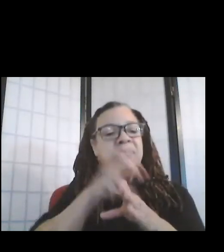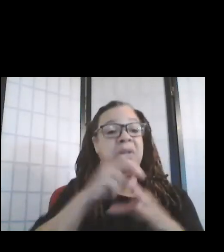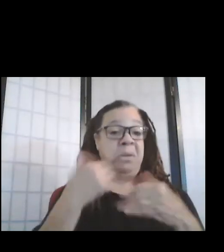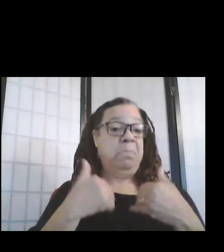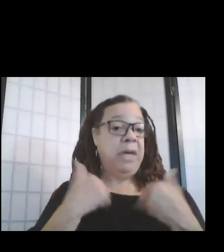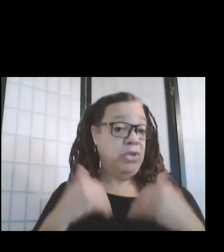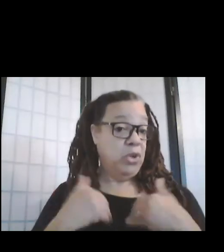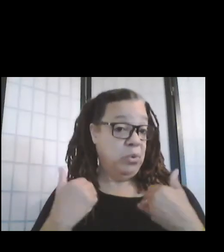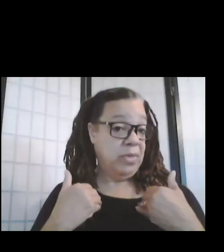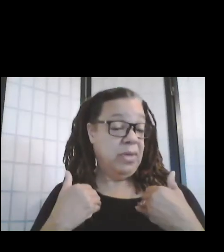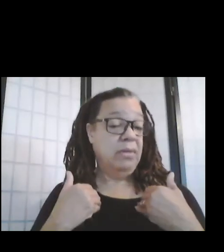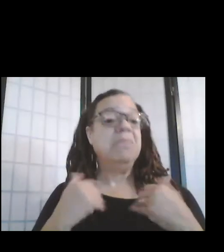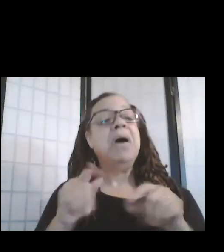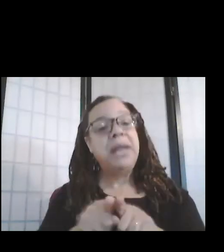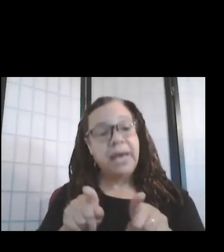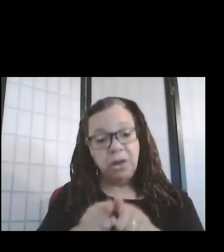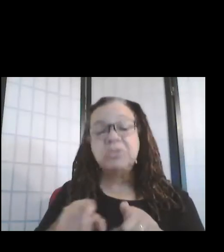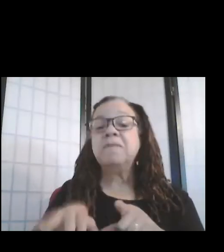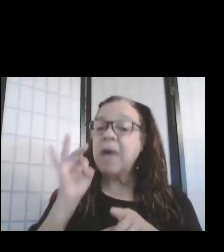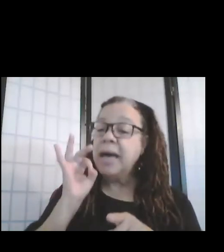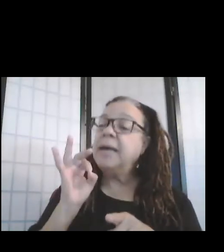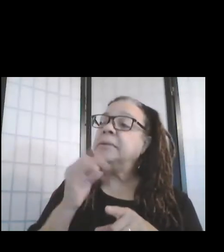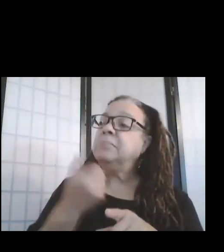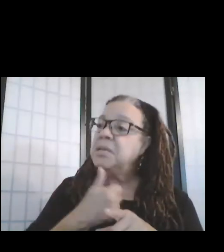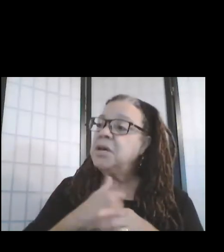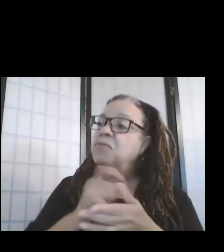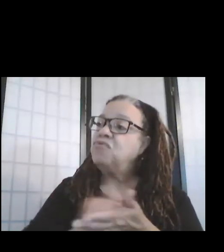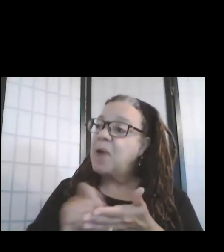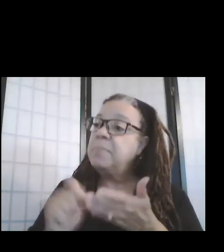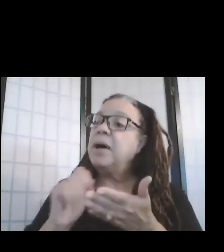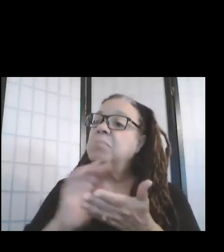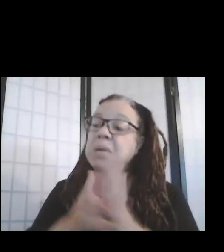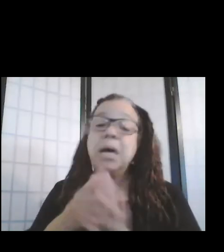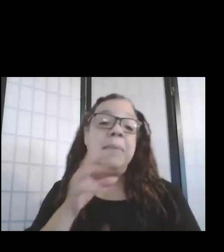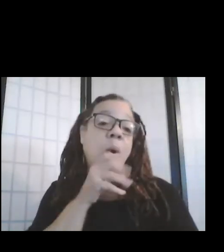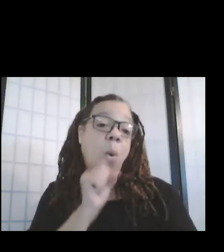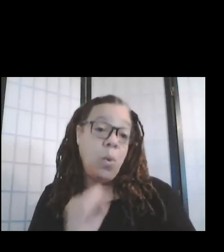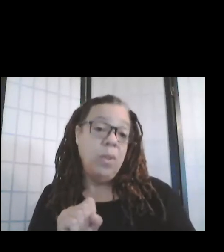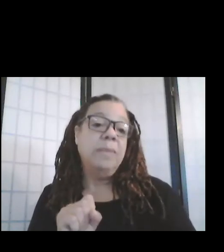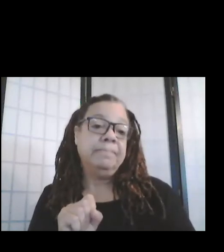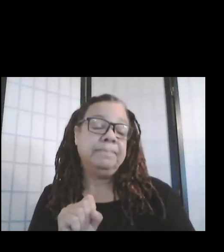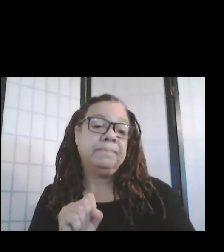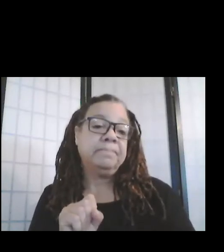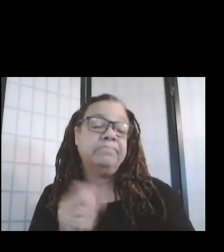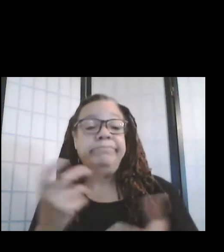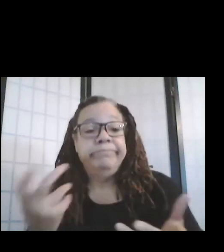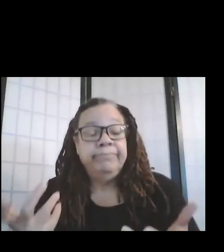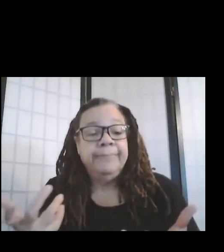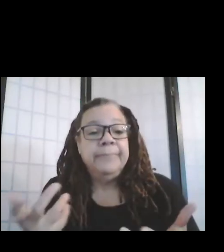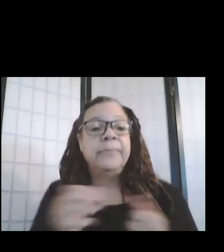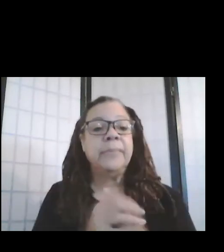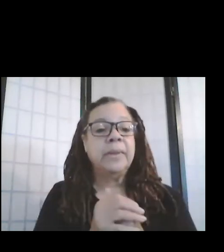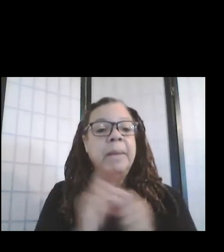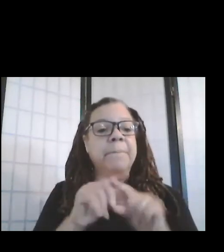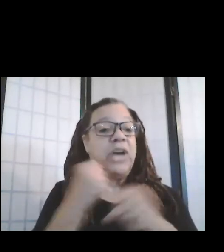childhood. And I also find myself writing about getting old and being much older. But you've got to make